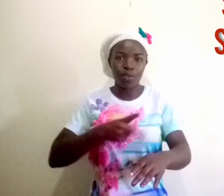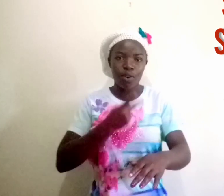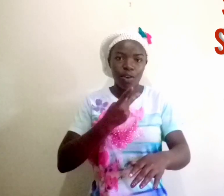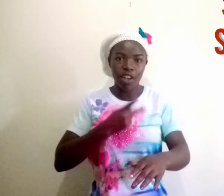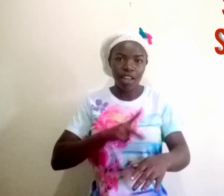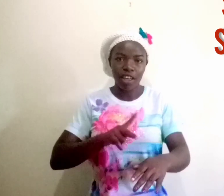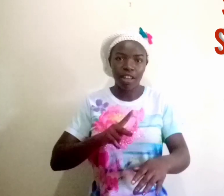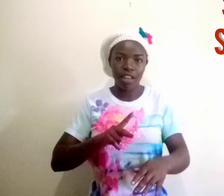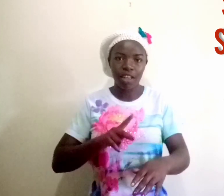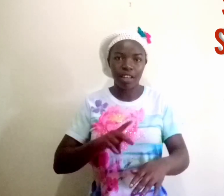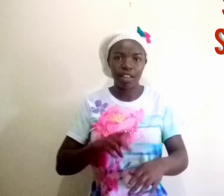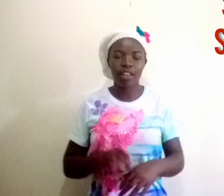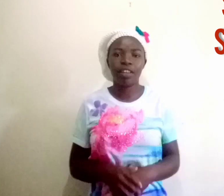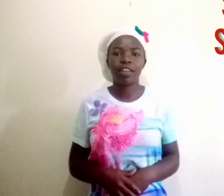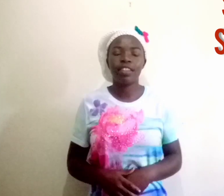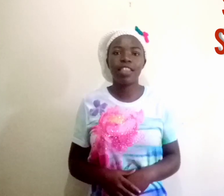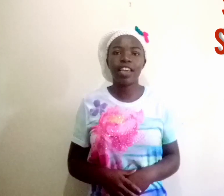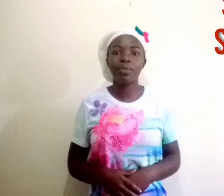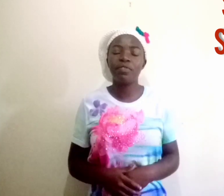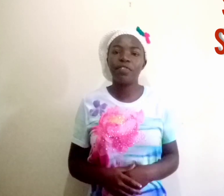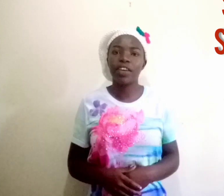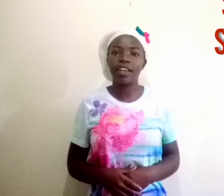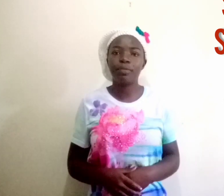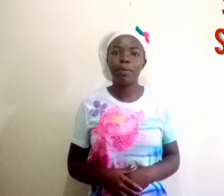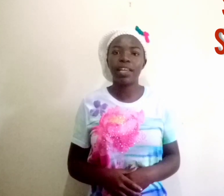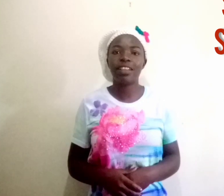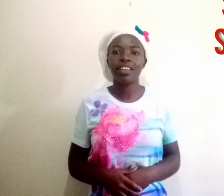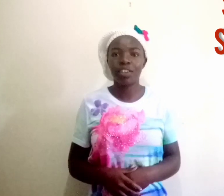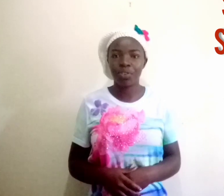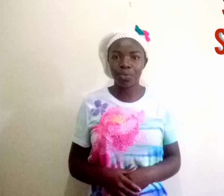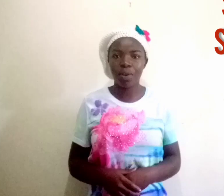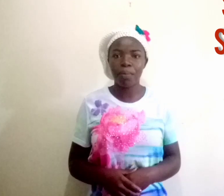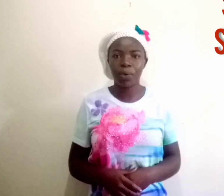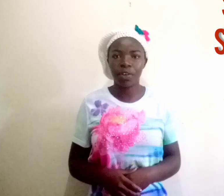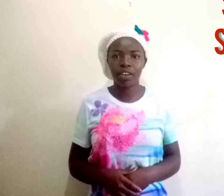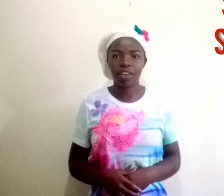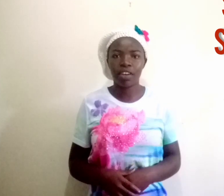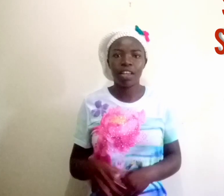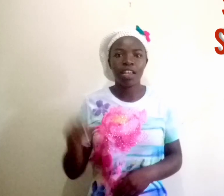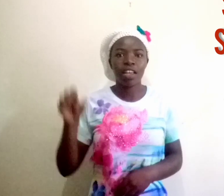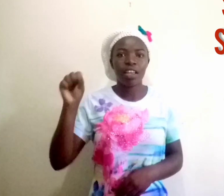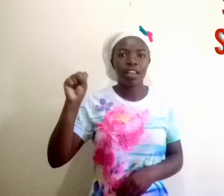Song, then we finger spell Solomon.